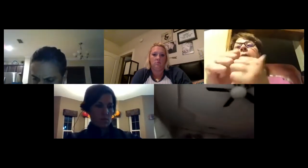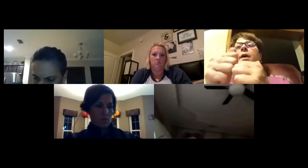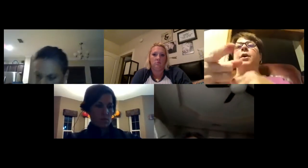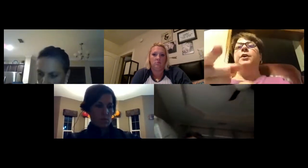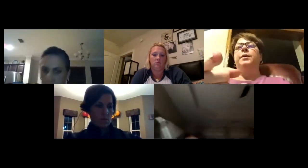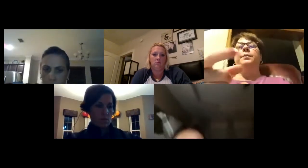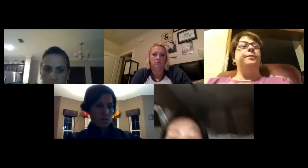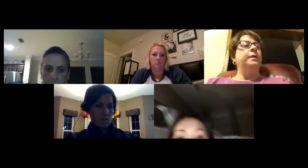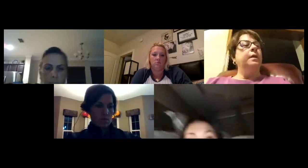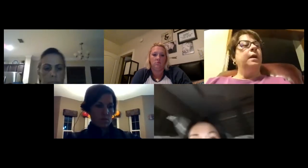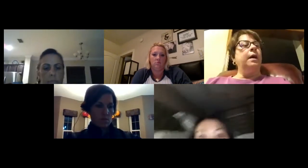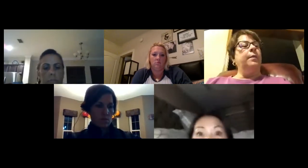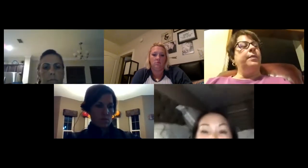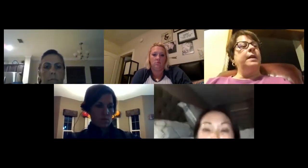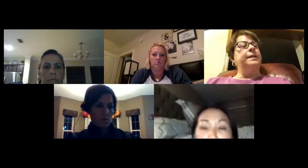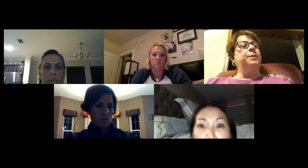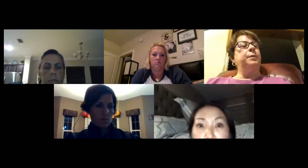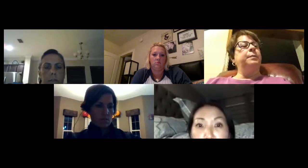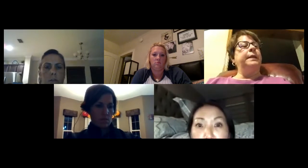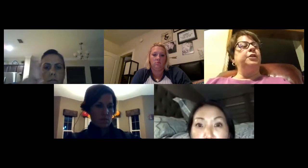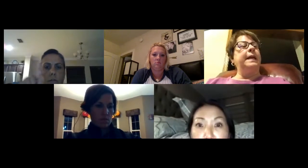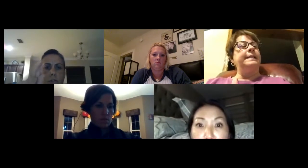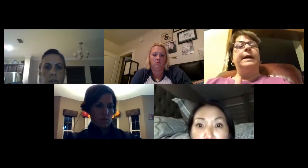are you? The next one would be she had down is